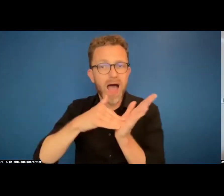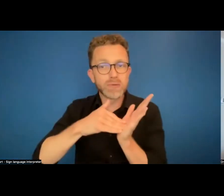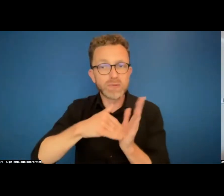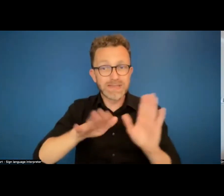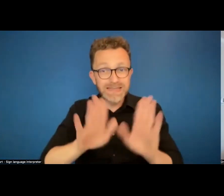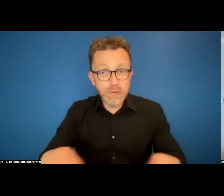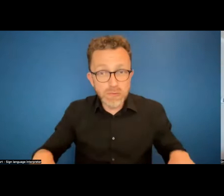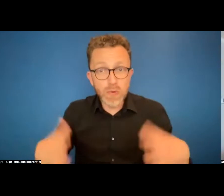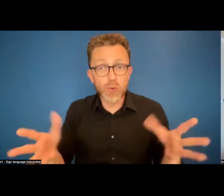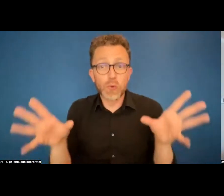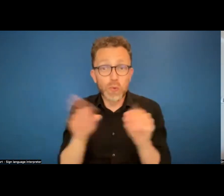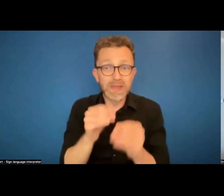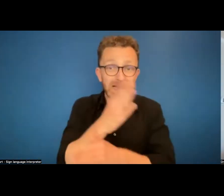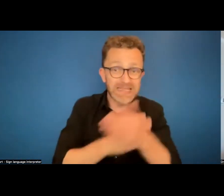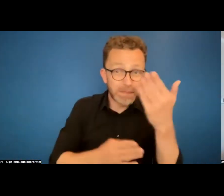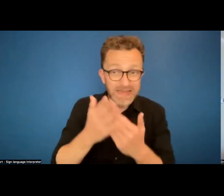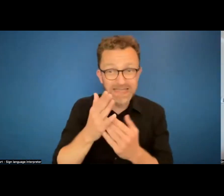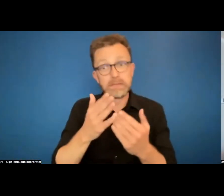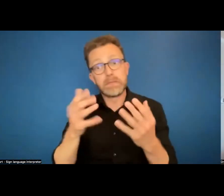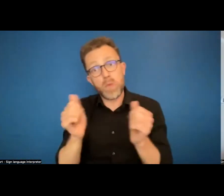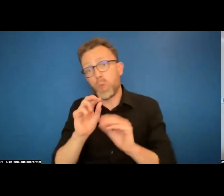And what we